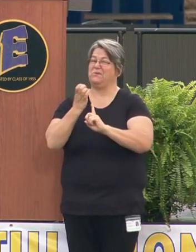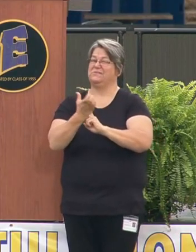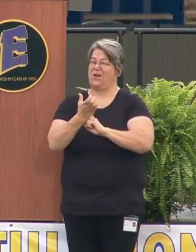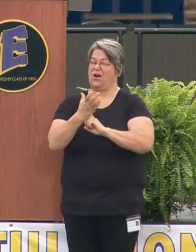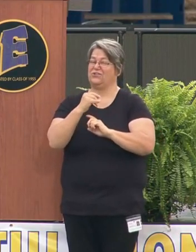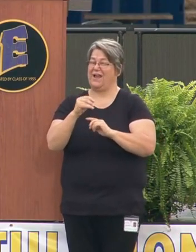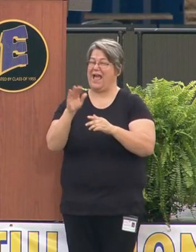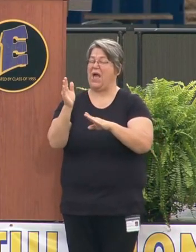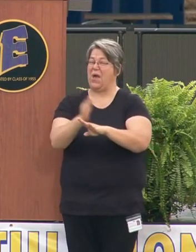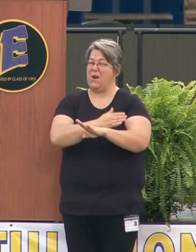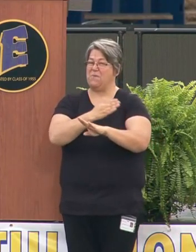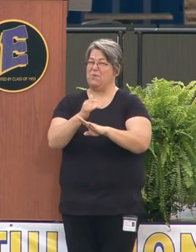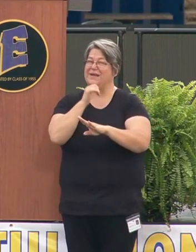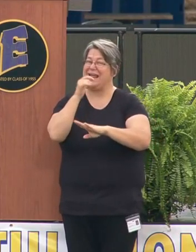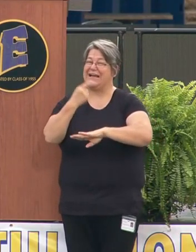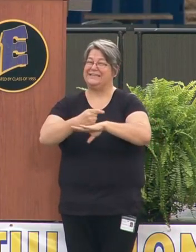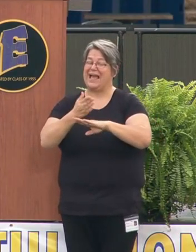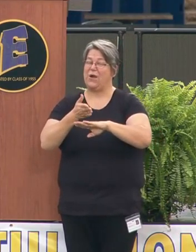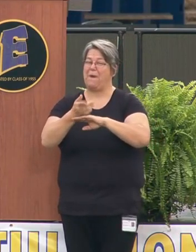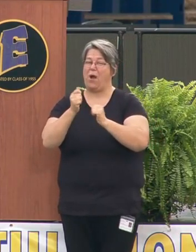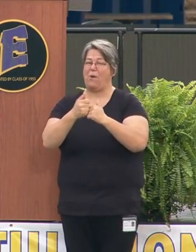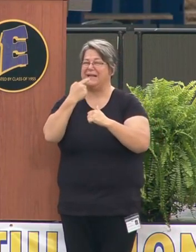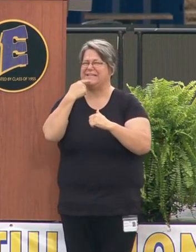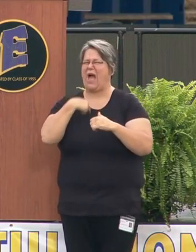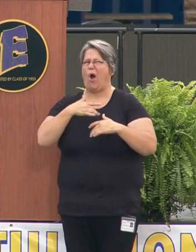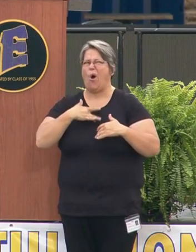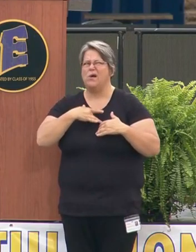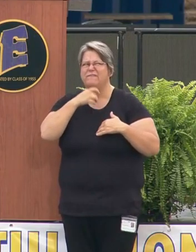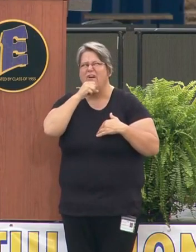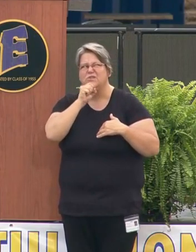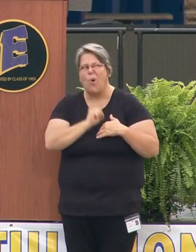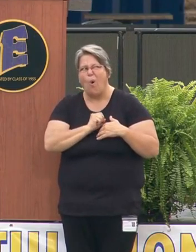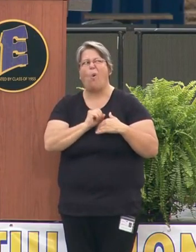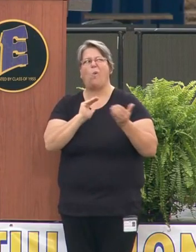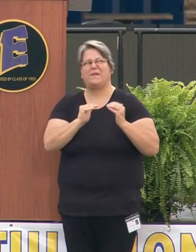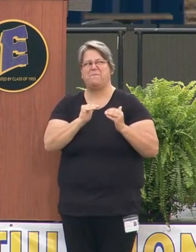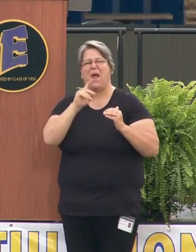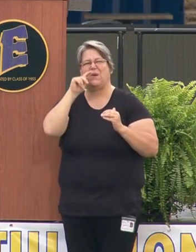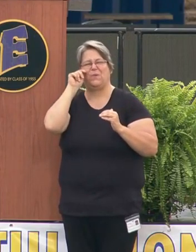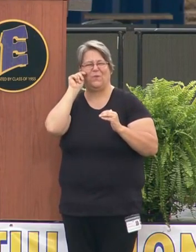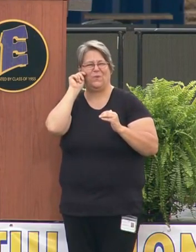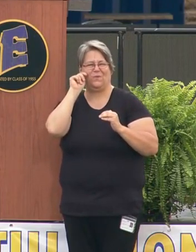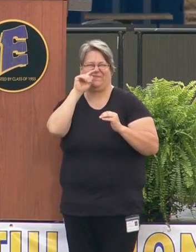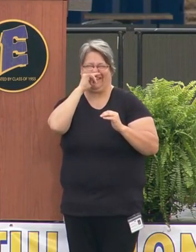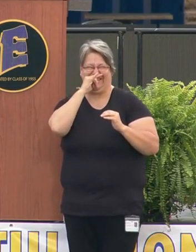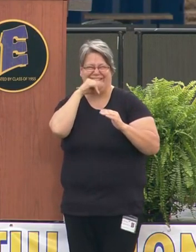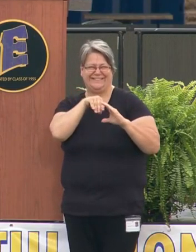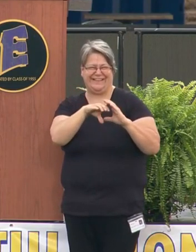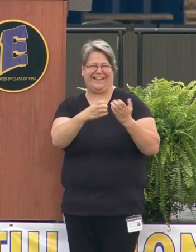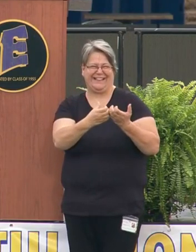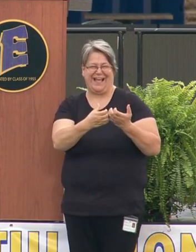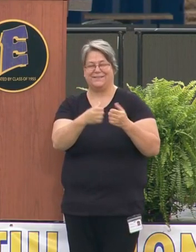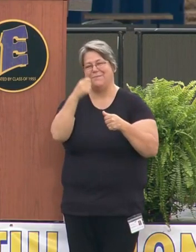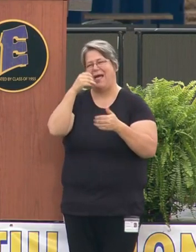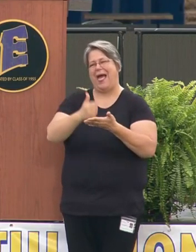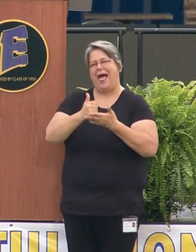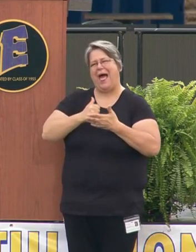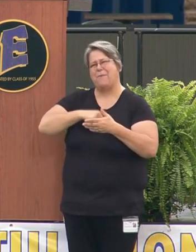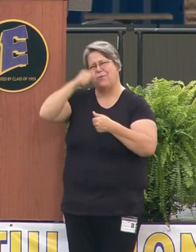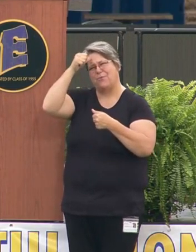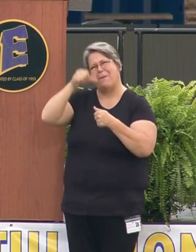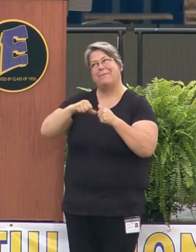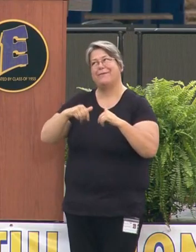doesn't go by in class where Mrs. Pelosi mentions how old she feels compared to us, her students. However, this reminds us that we are still incredibly